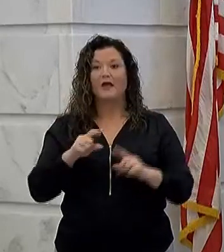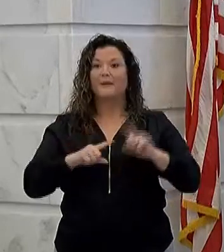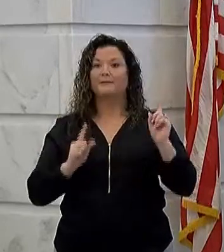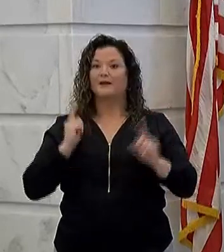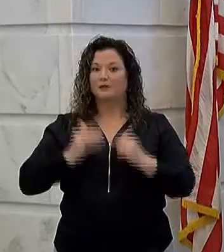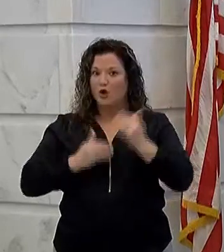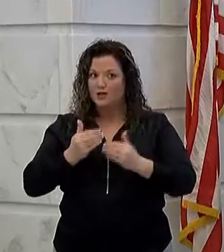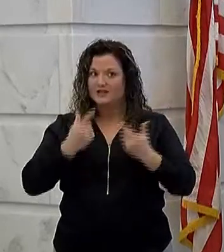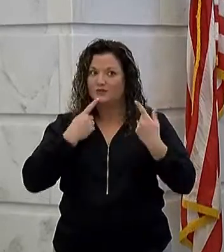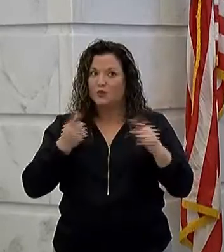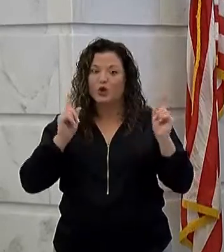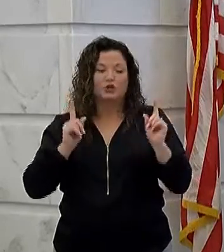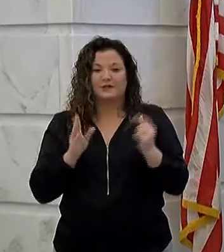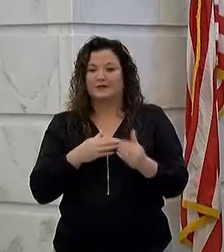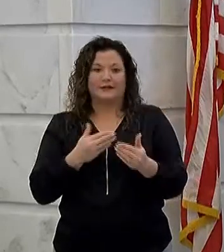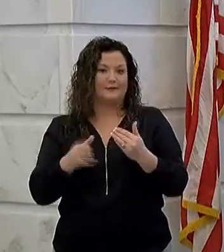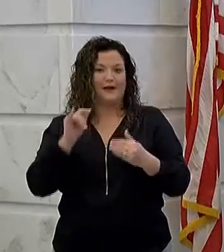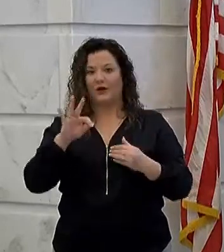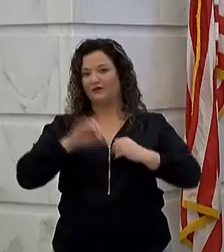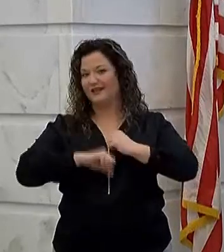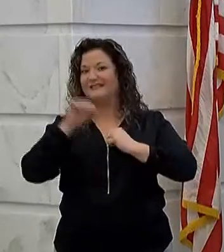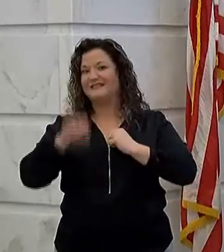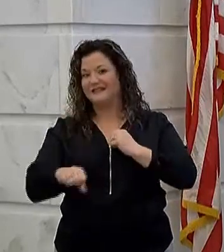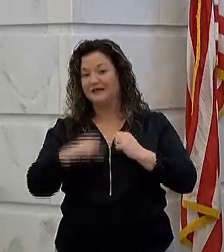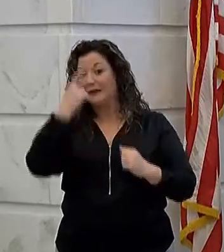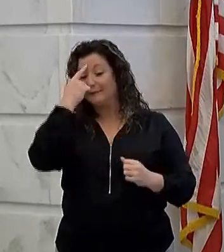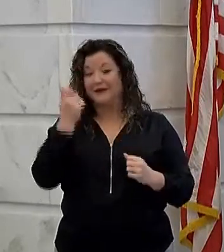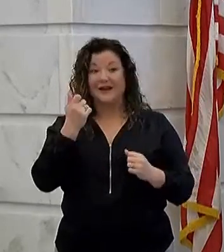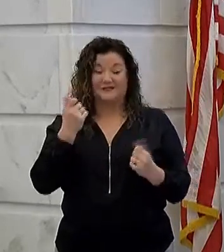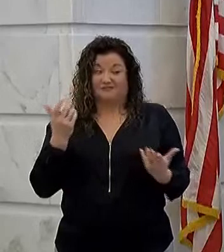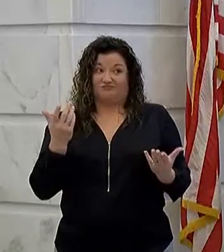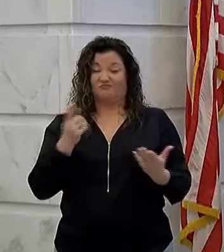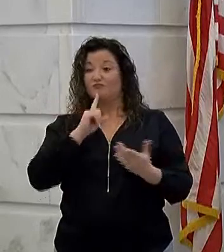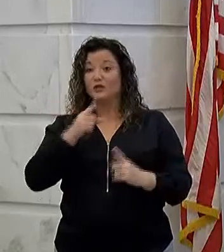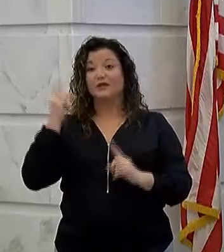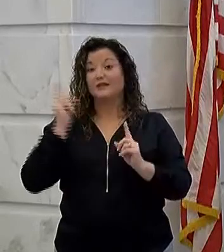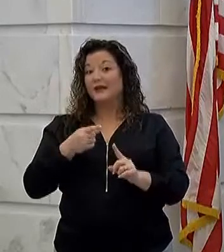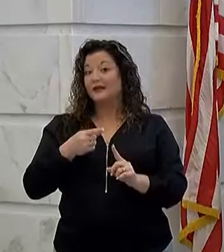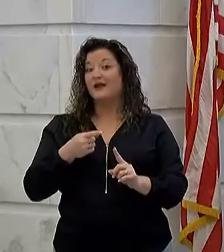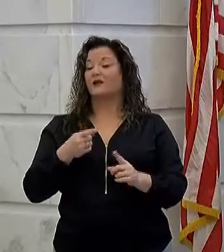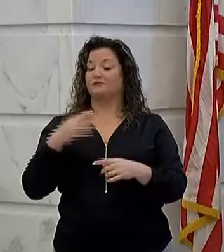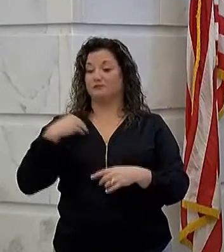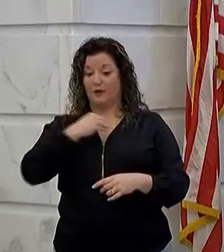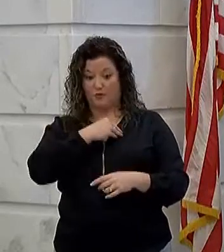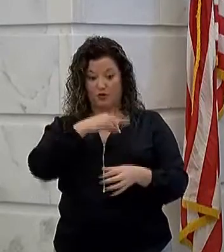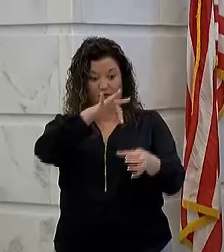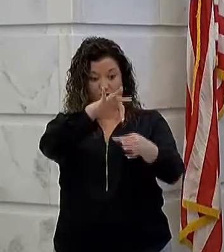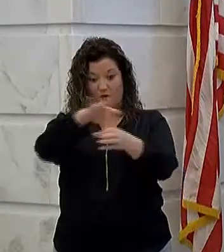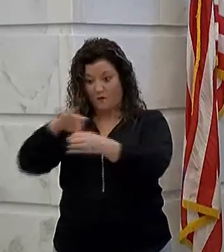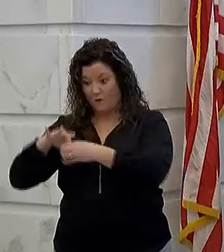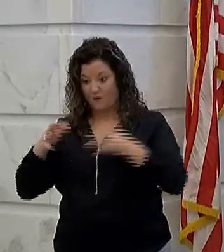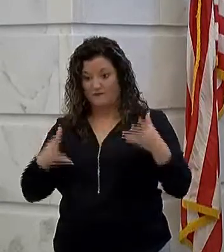process worked even if we had extended the session, because at the end of the day, the membership takes votes.